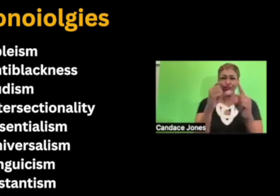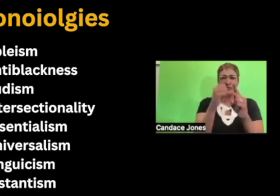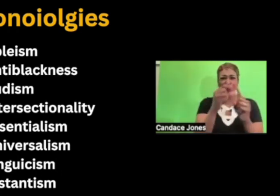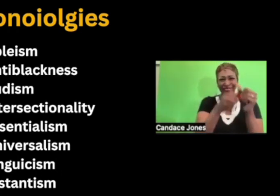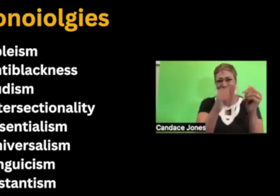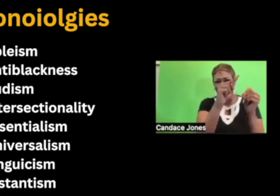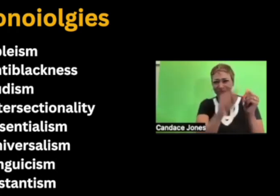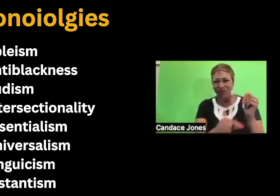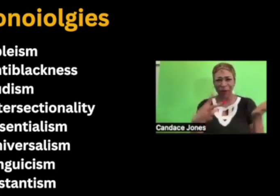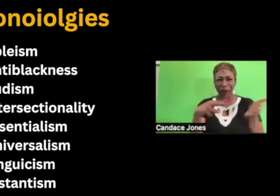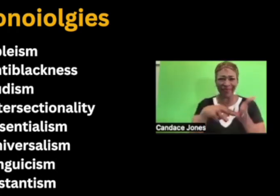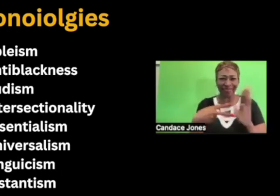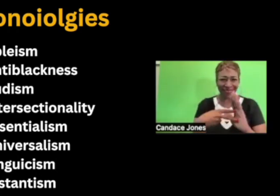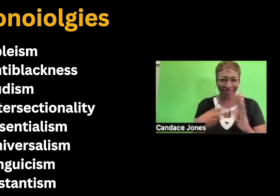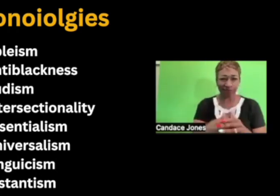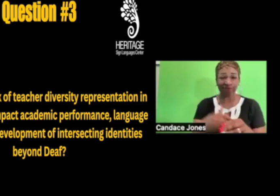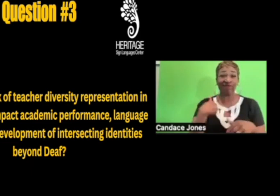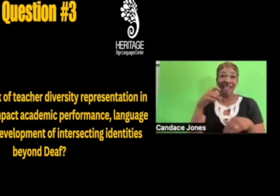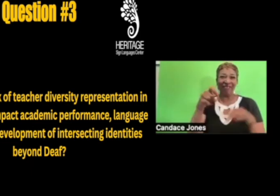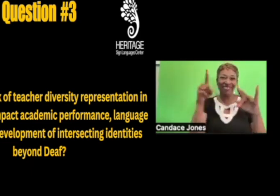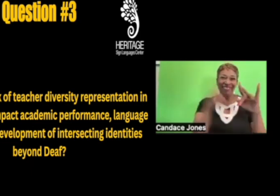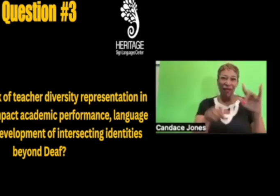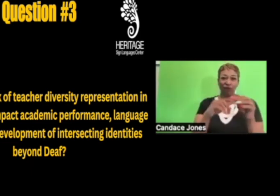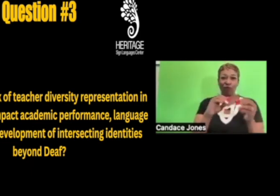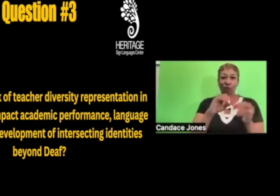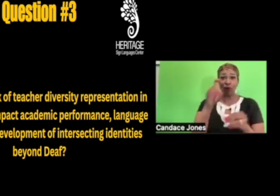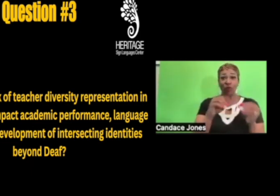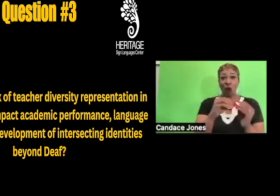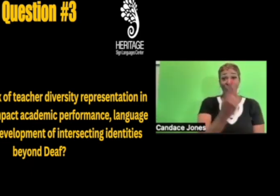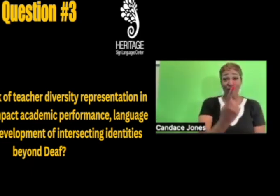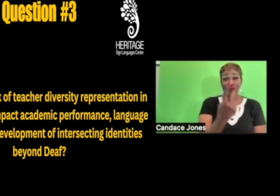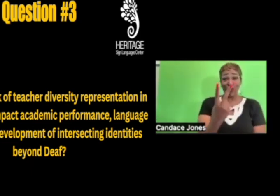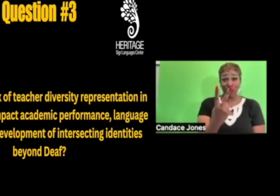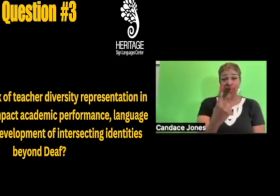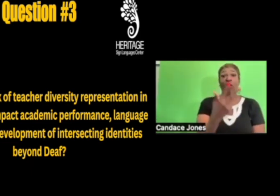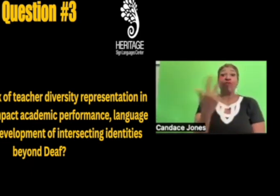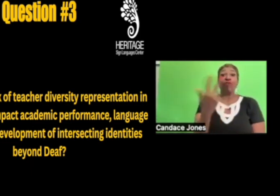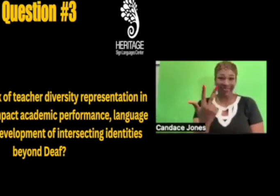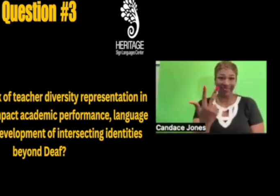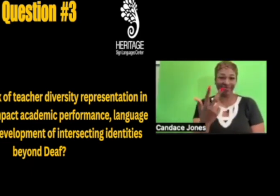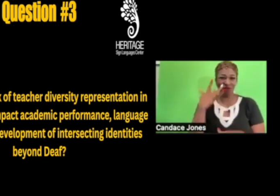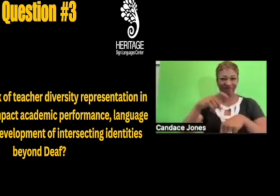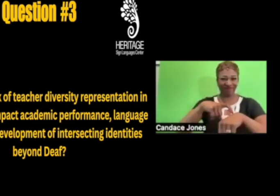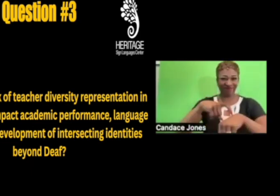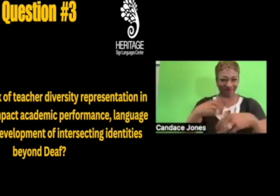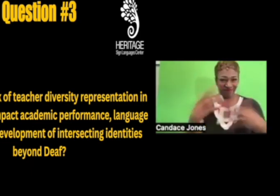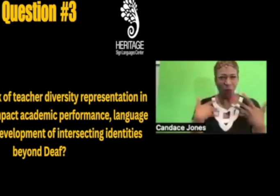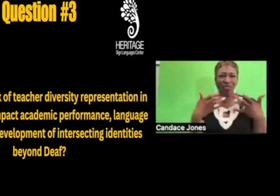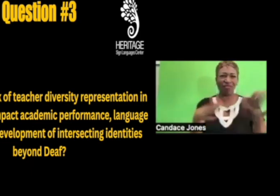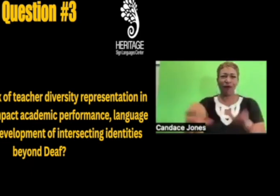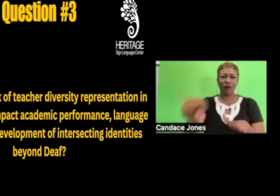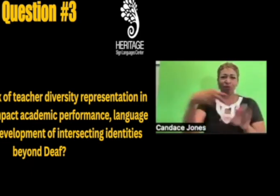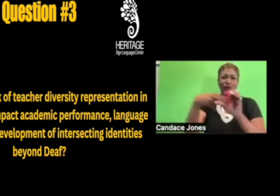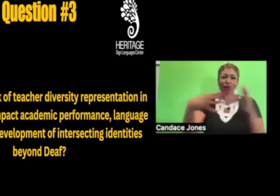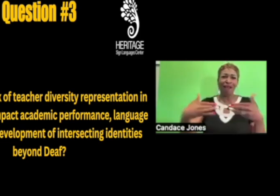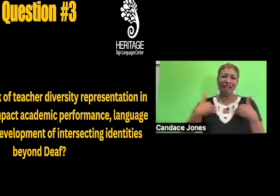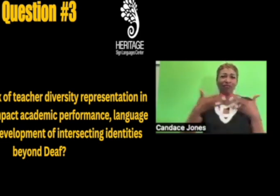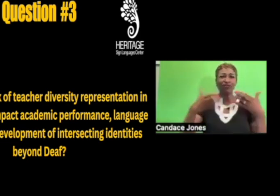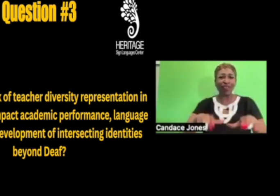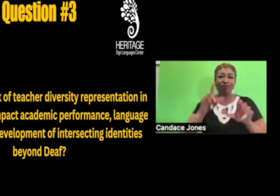Thank you all for your description of those terminologies to make sure that we're all on the same page. I know there were a few that we didn't